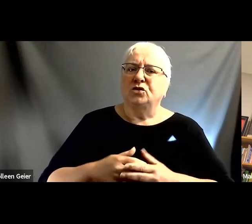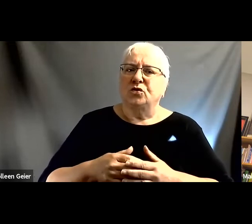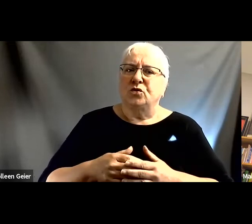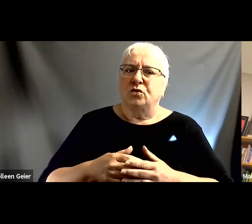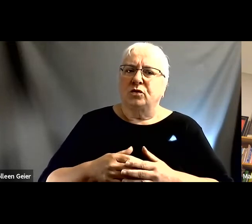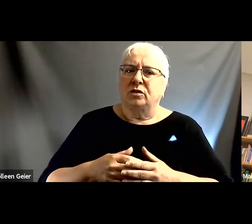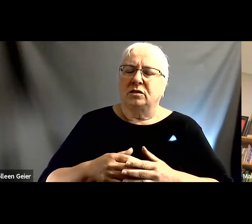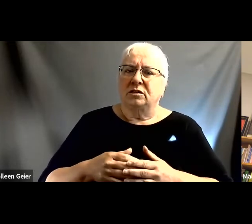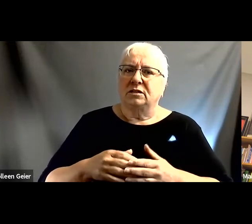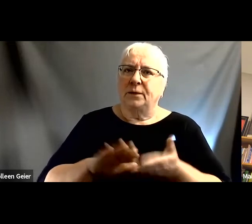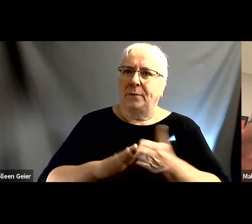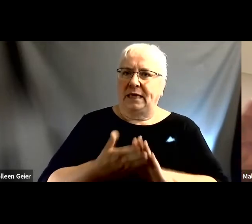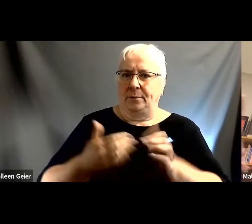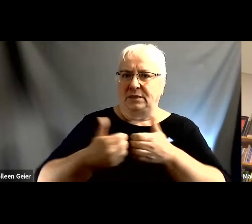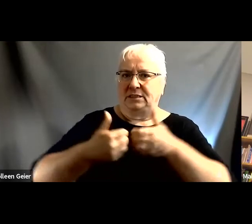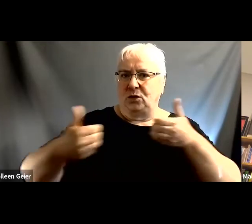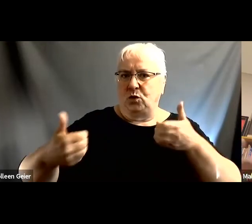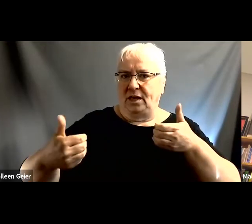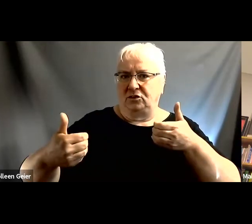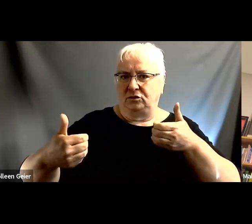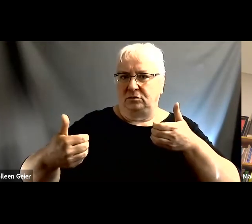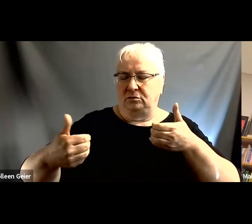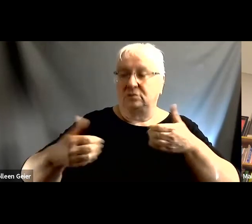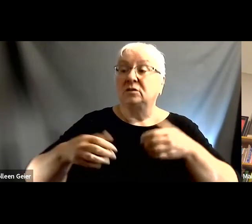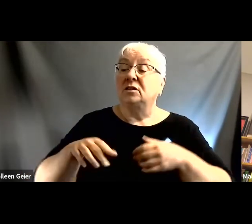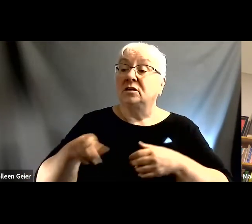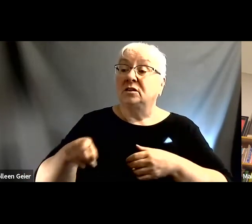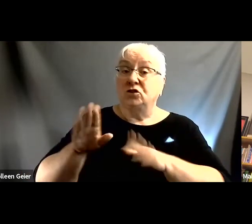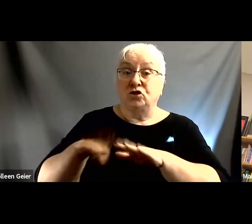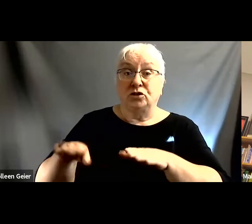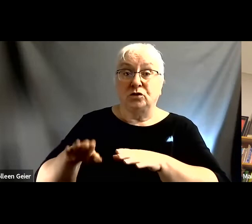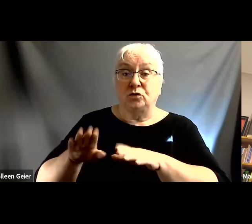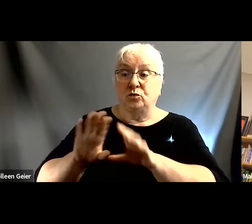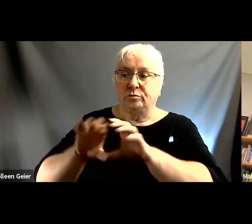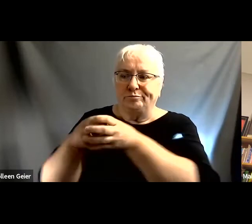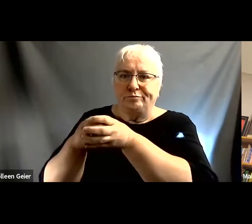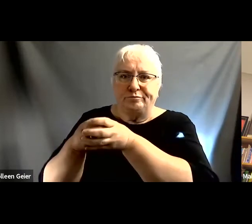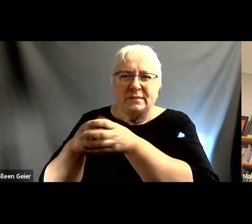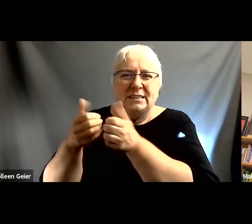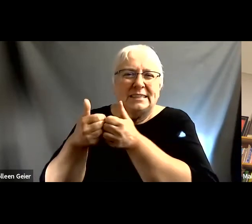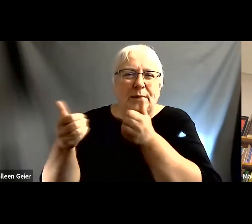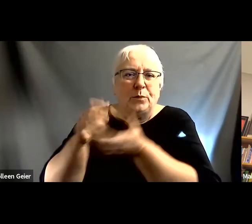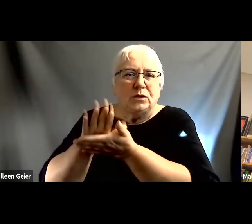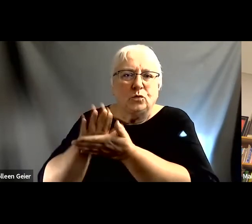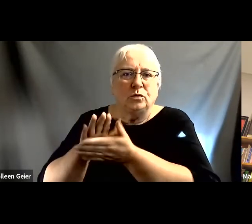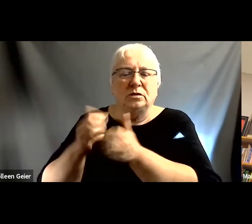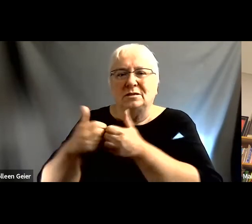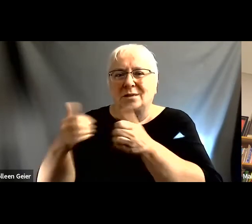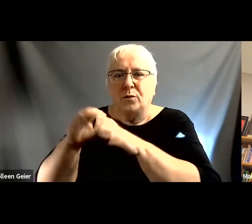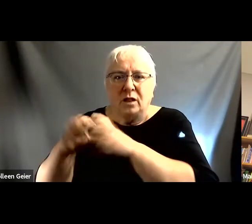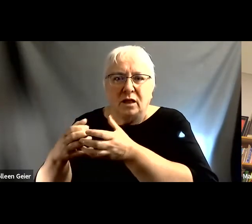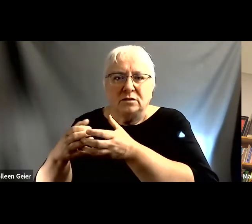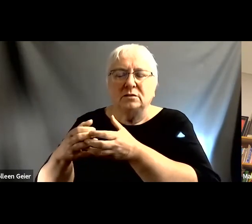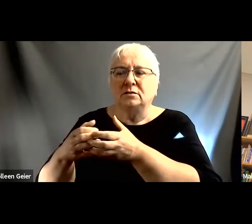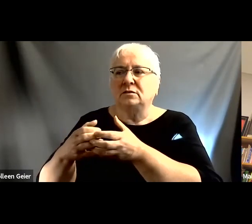of a segregation where there were children were isolated and were taught in separate schools, and then